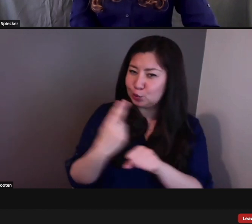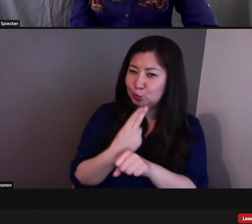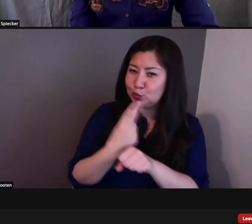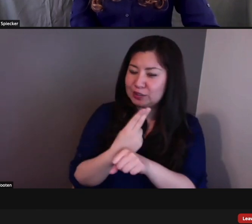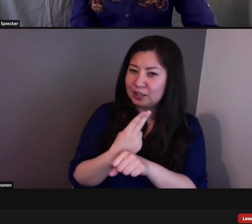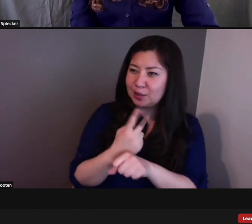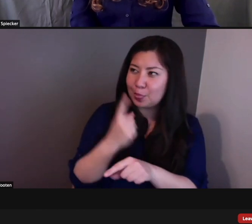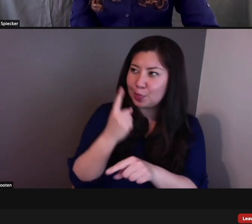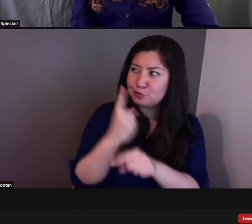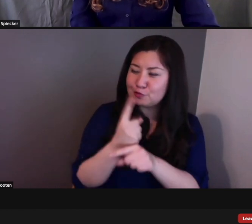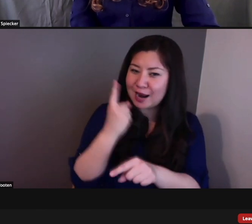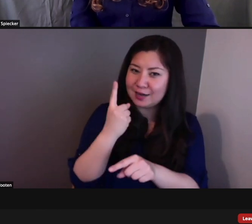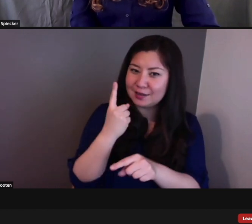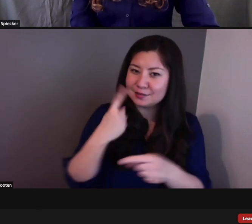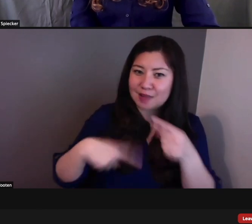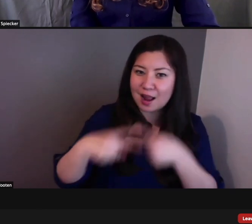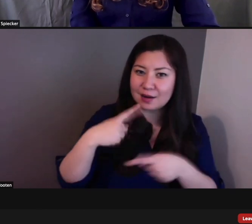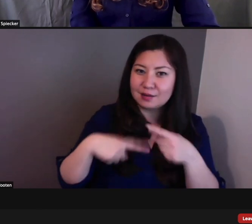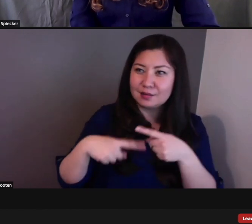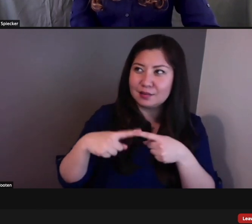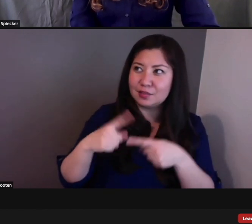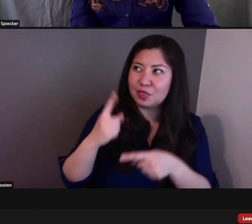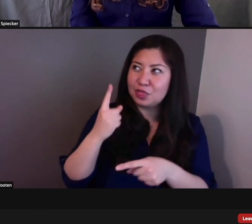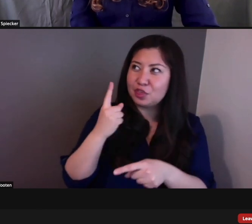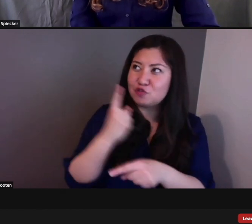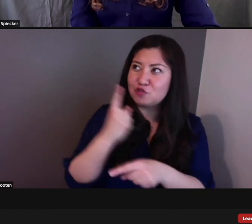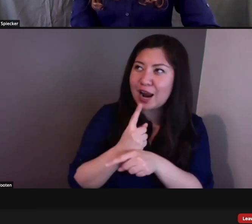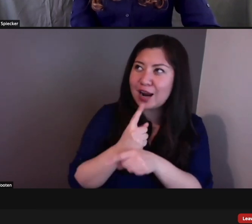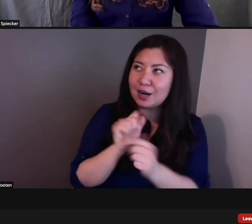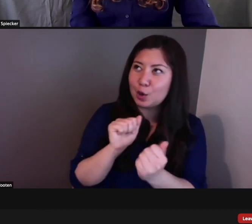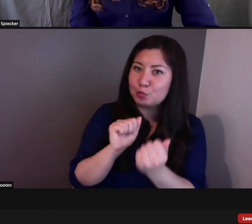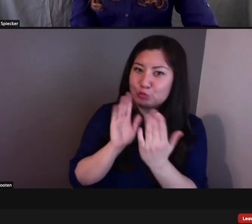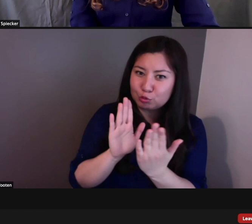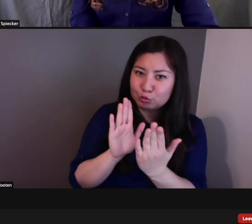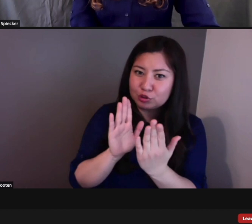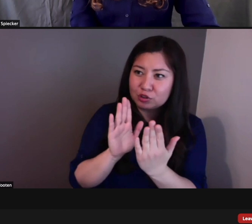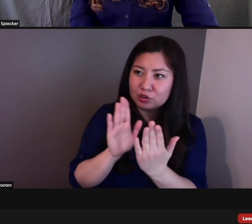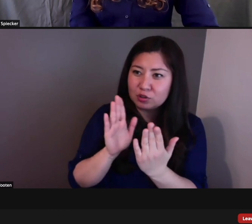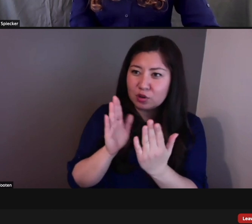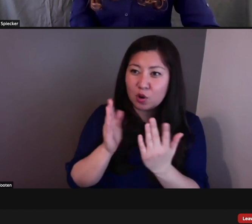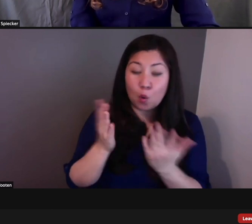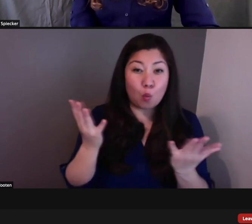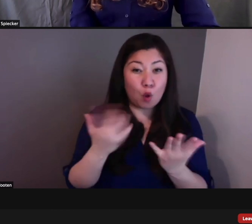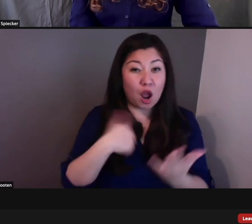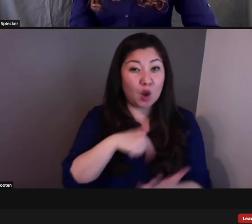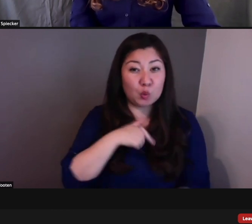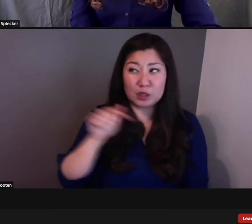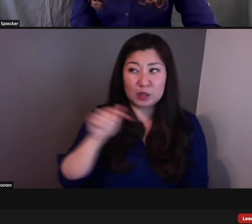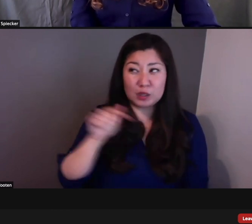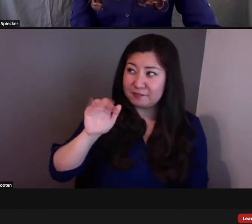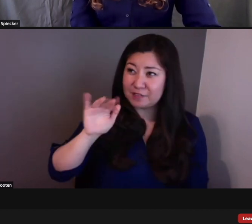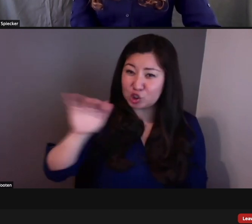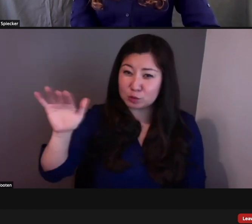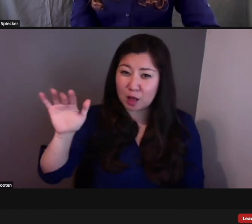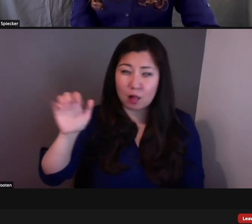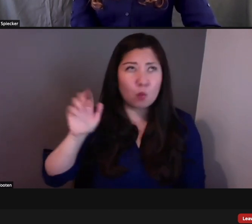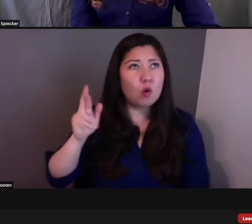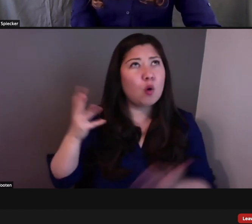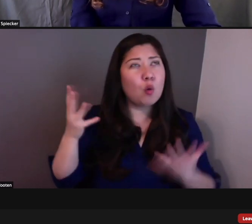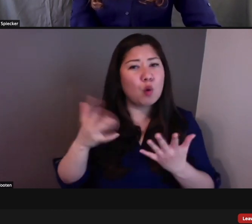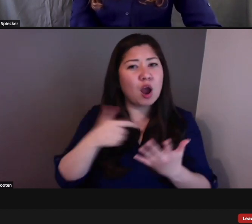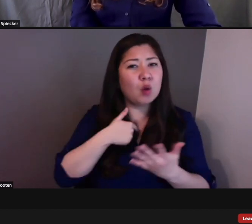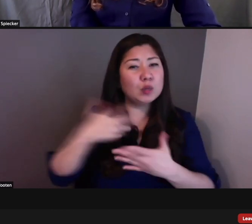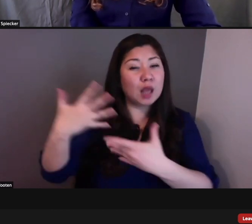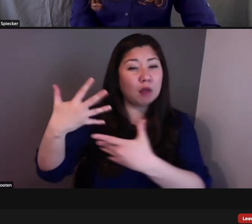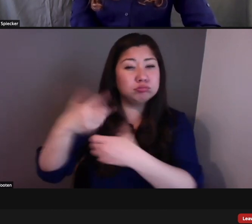And that's with no contact with hearing people. If we were to, did they naturally invent fingerspelling? That'd be something, it'd